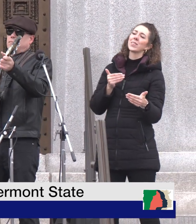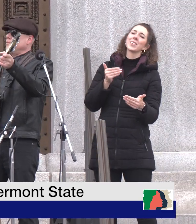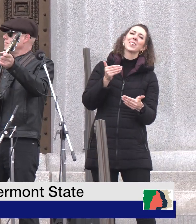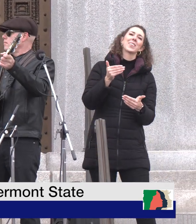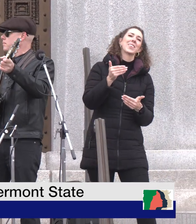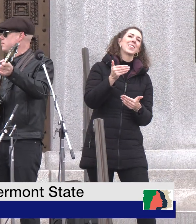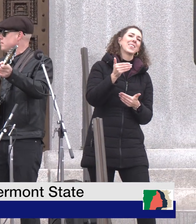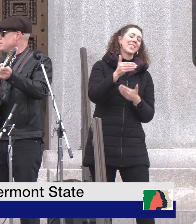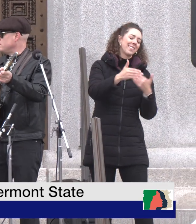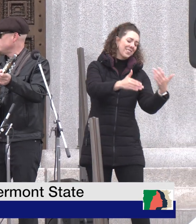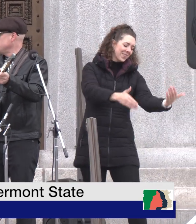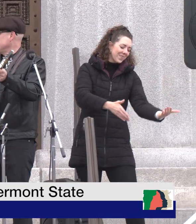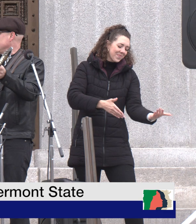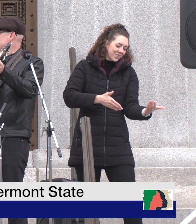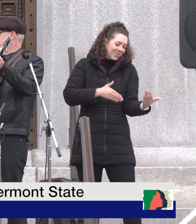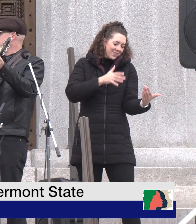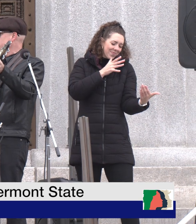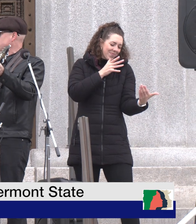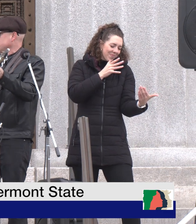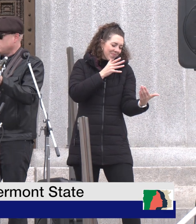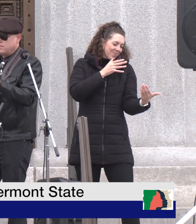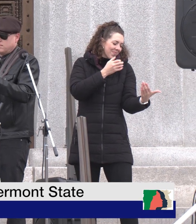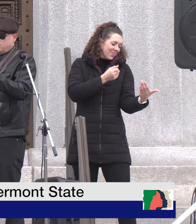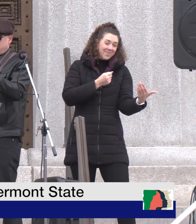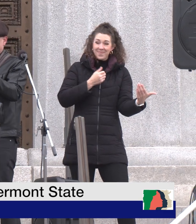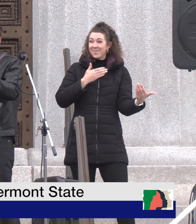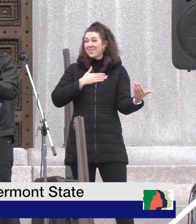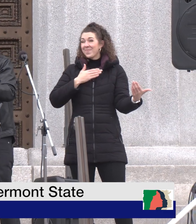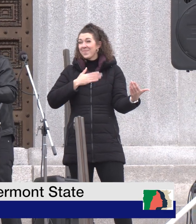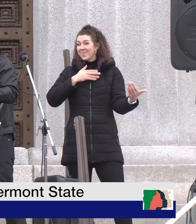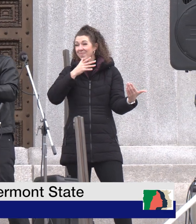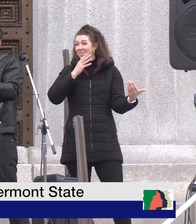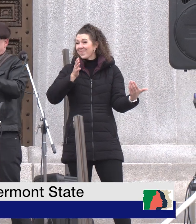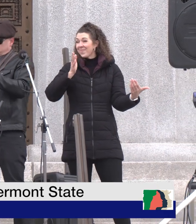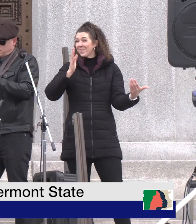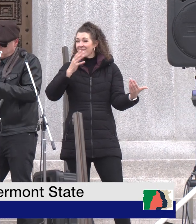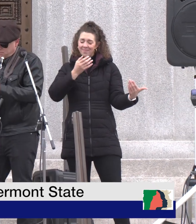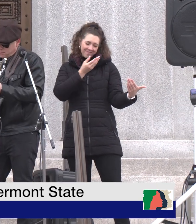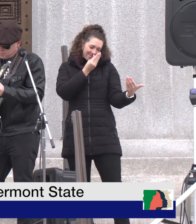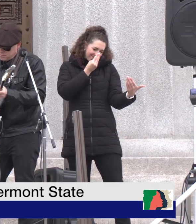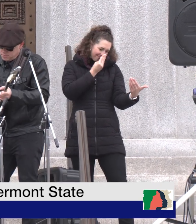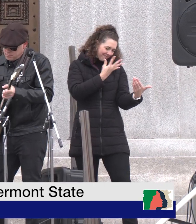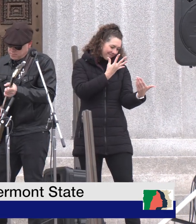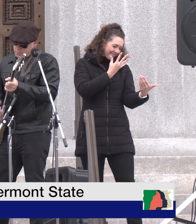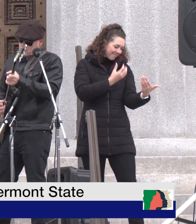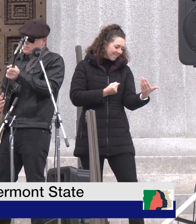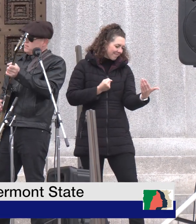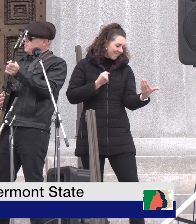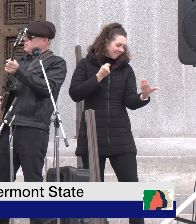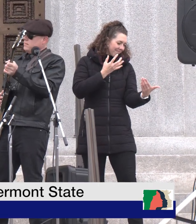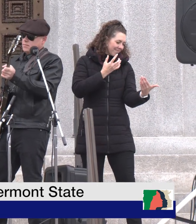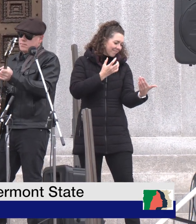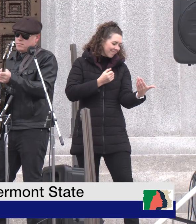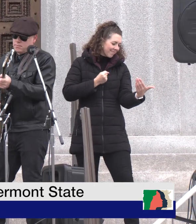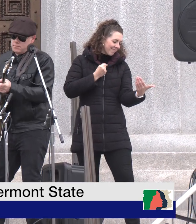Mama, time to live today.